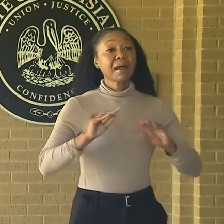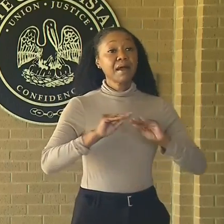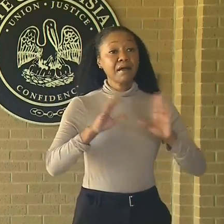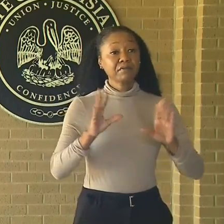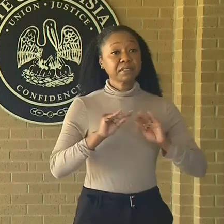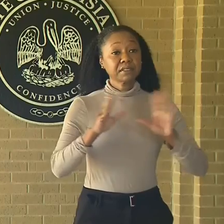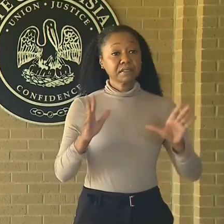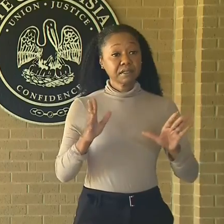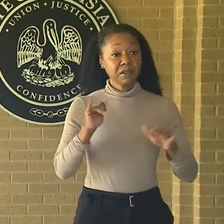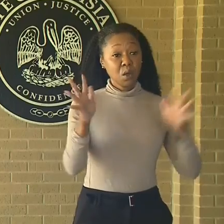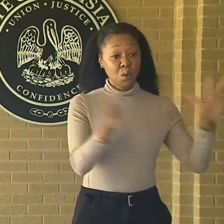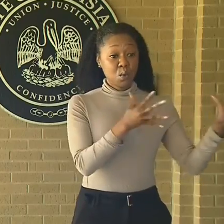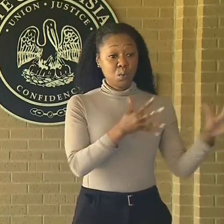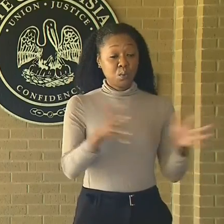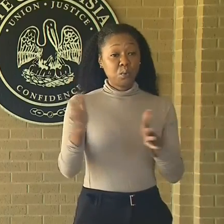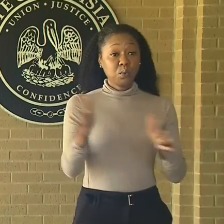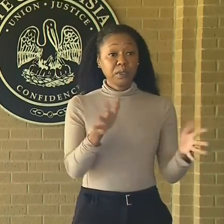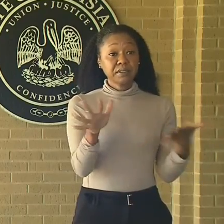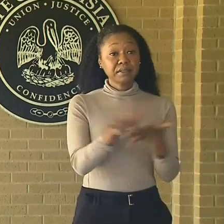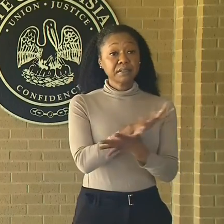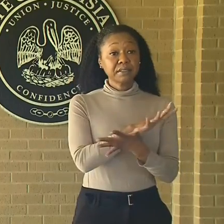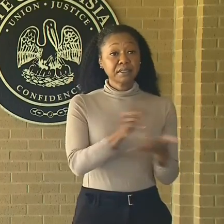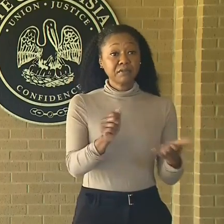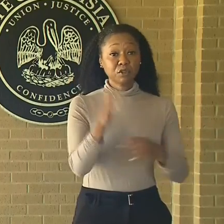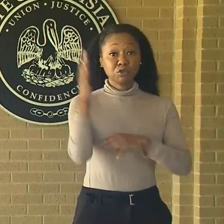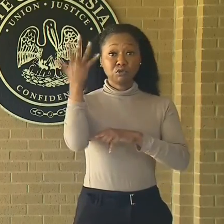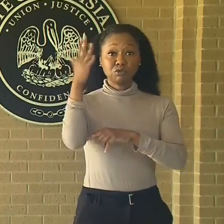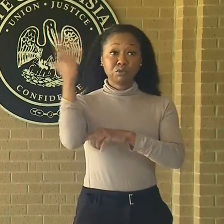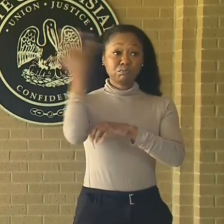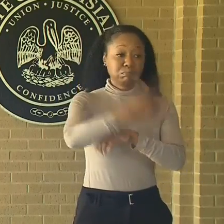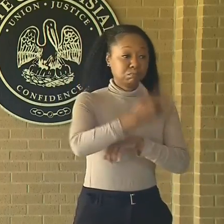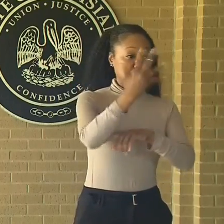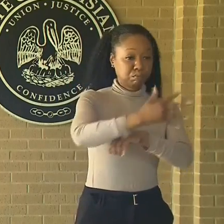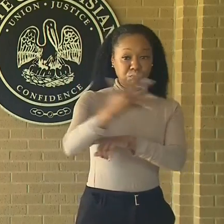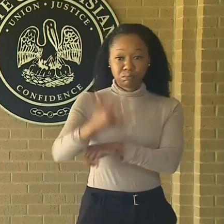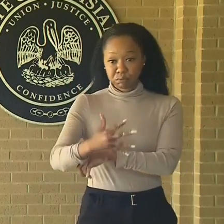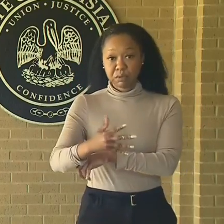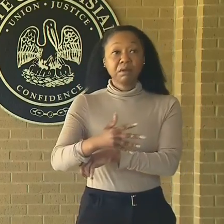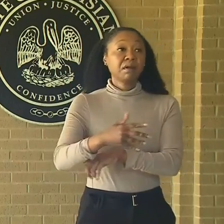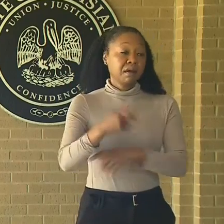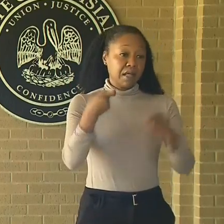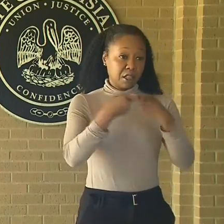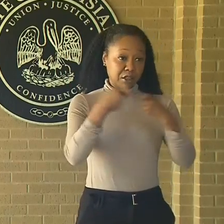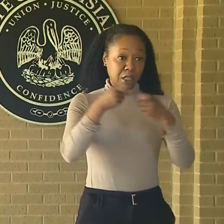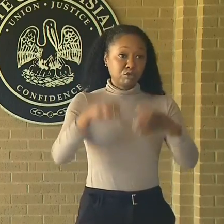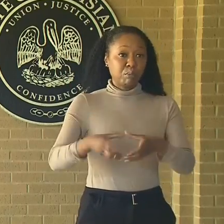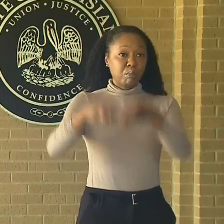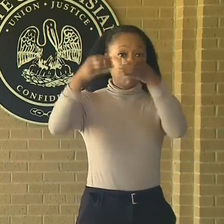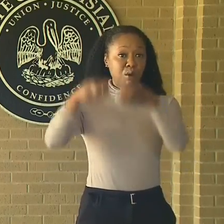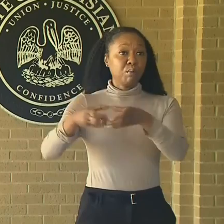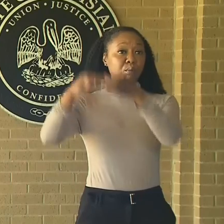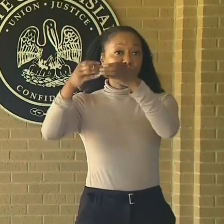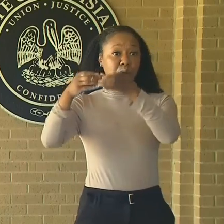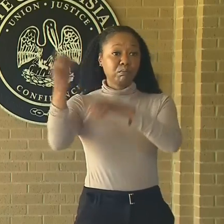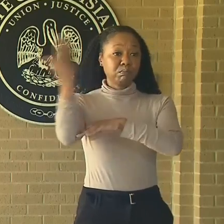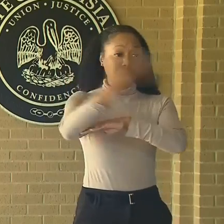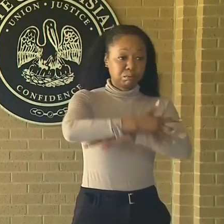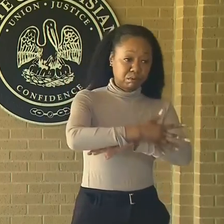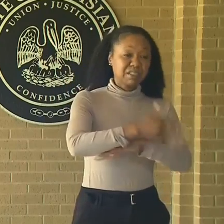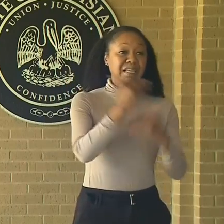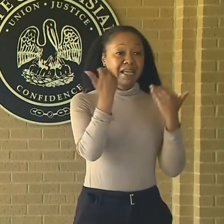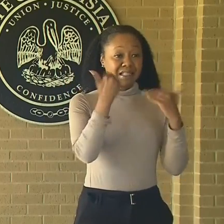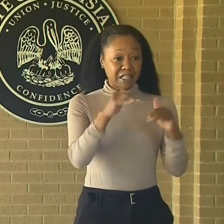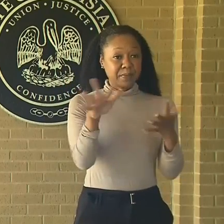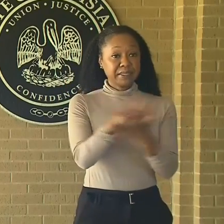Obviously, the wind damage knocked a lot of trees down, a lot of utility poles. There was some limited damage